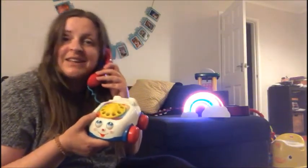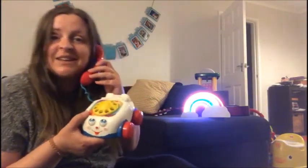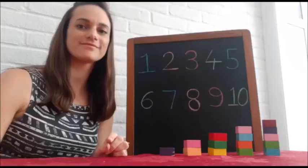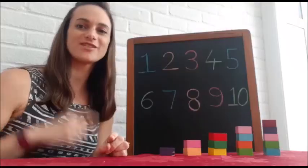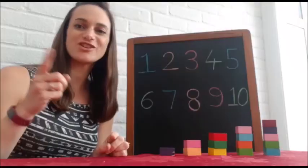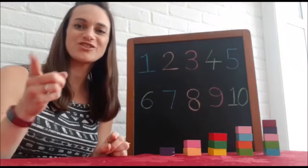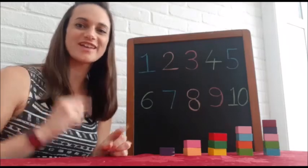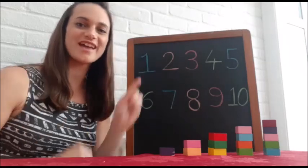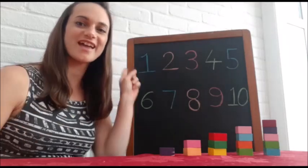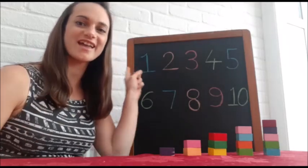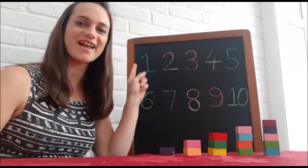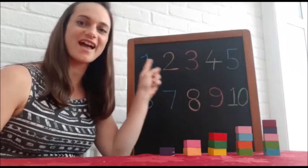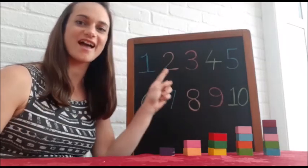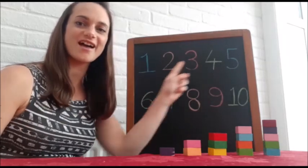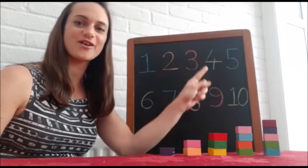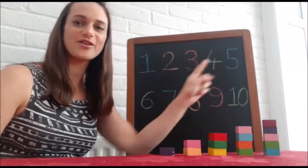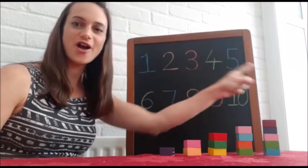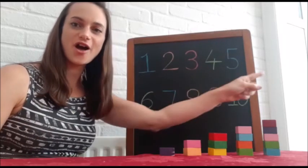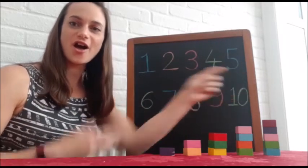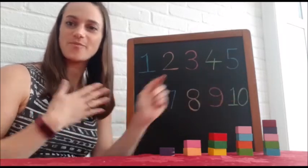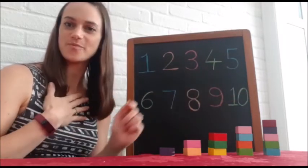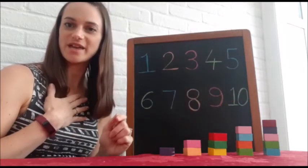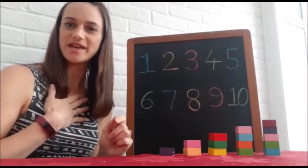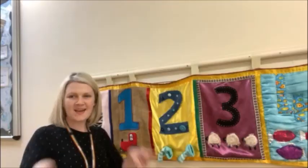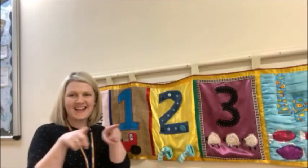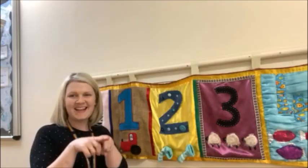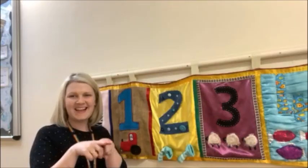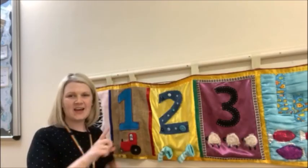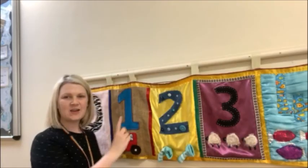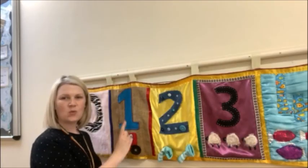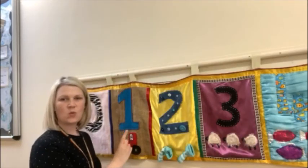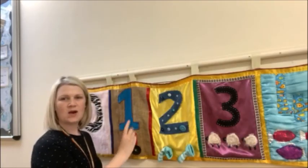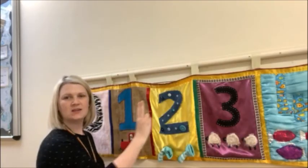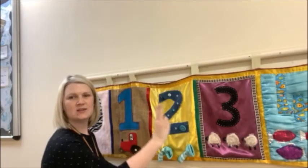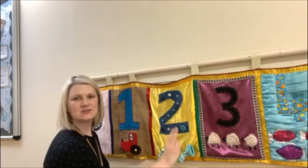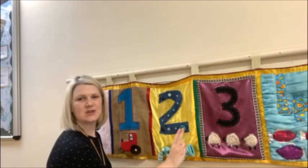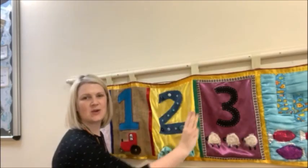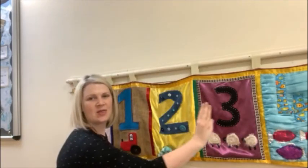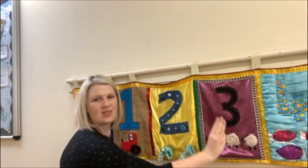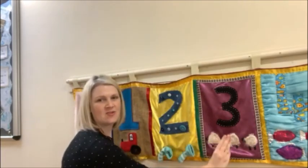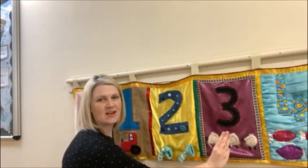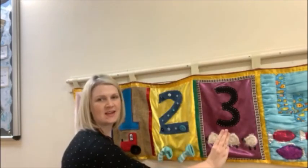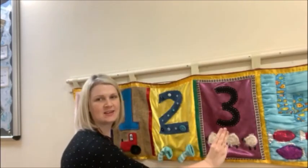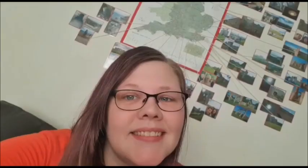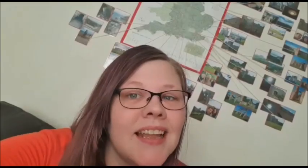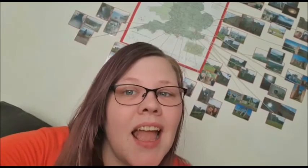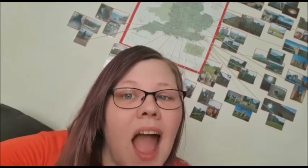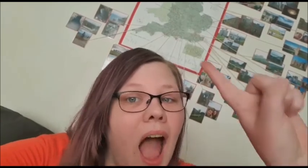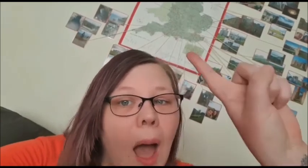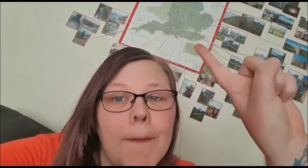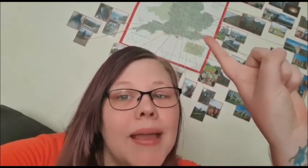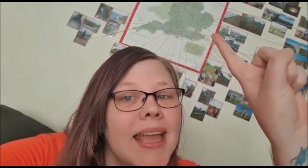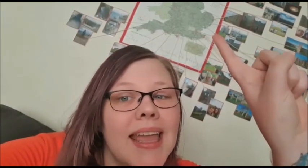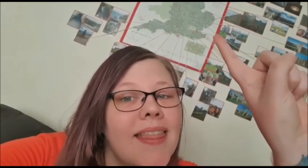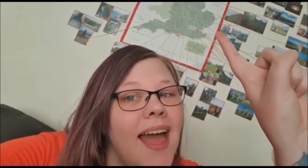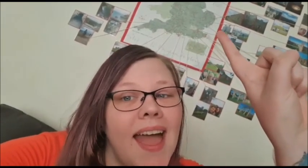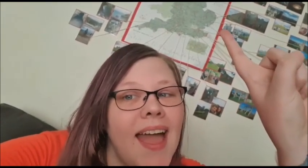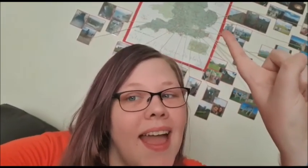You can count on me like one, two, three, I'll be there.